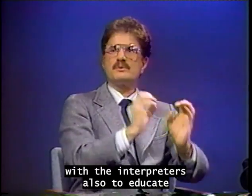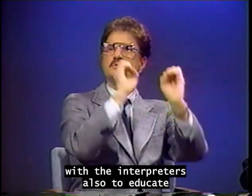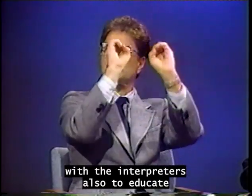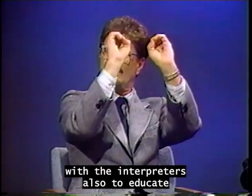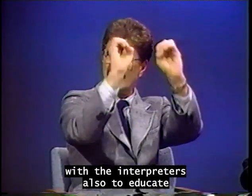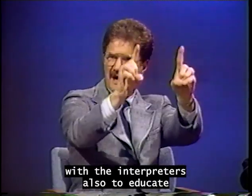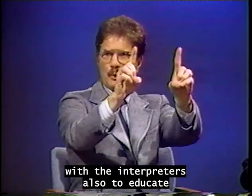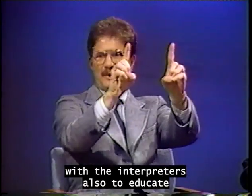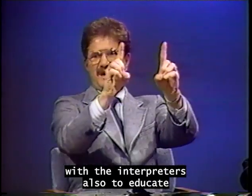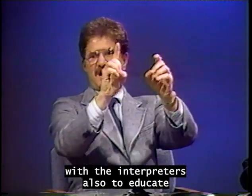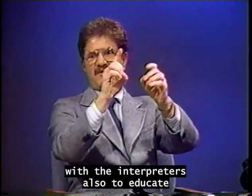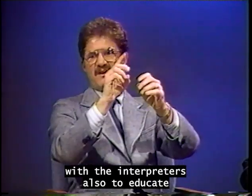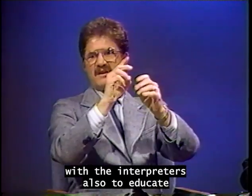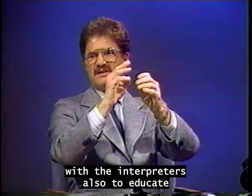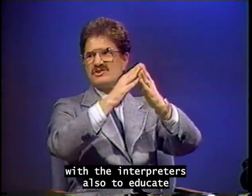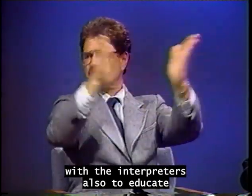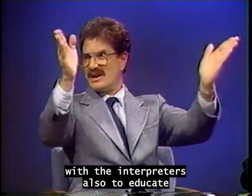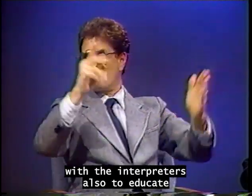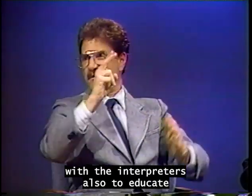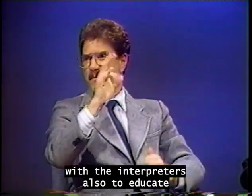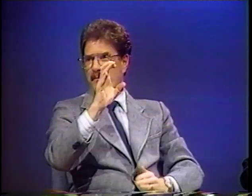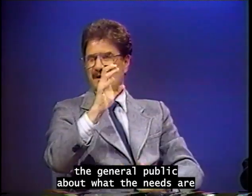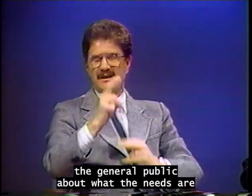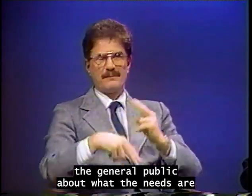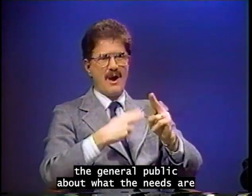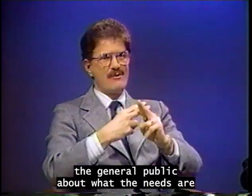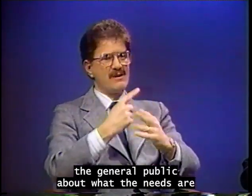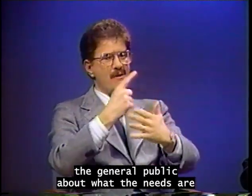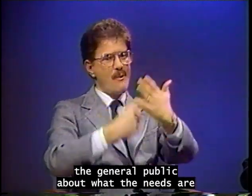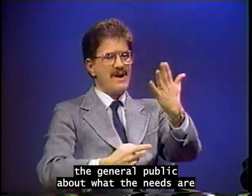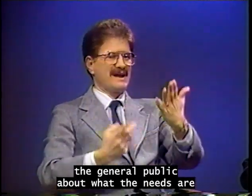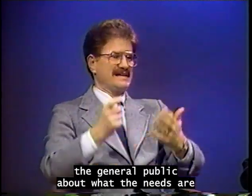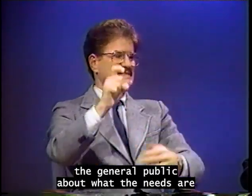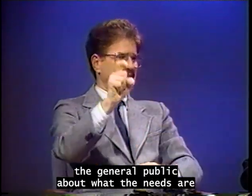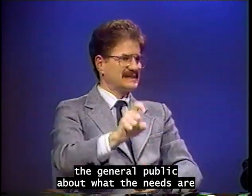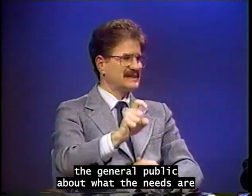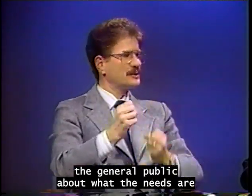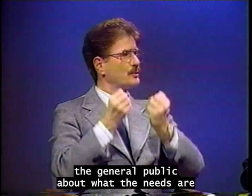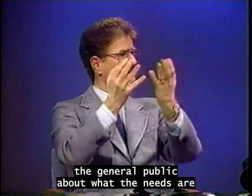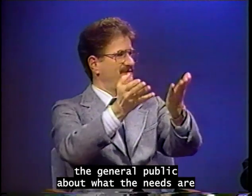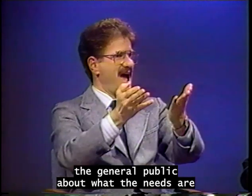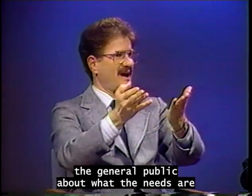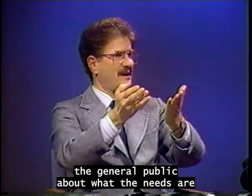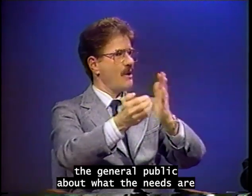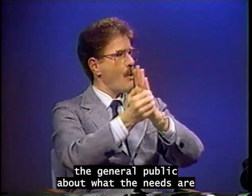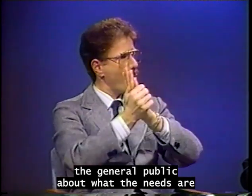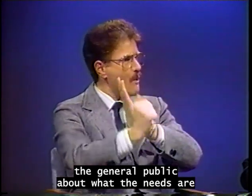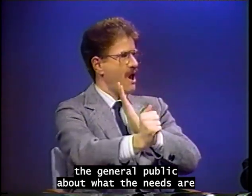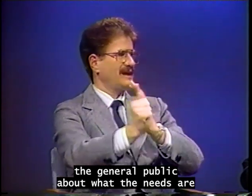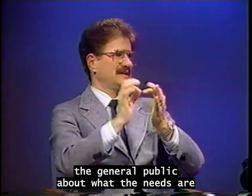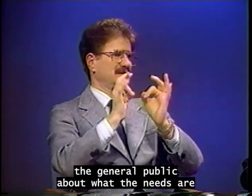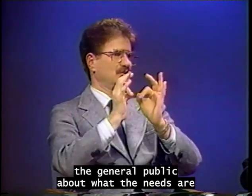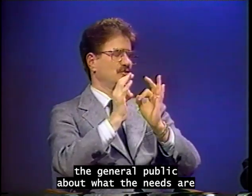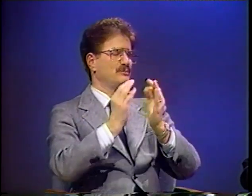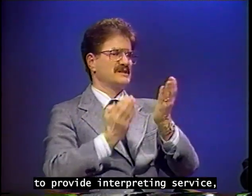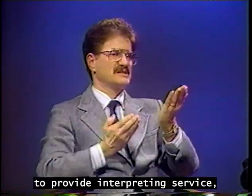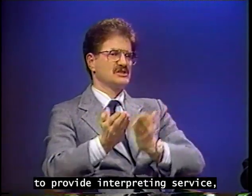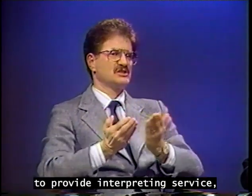with the interpreters also to educate the general public about what the needs are to